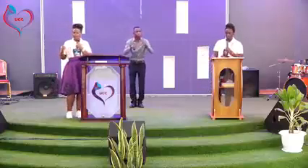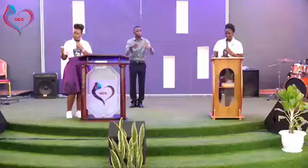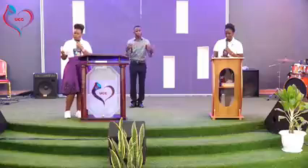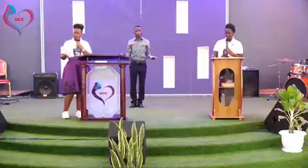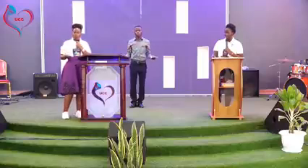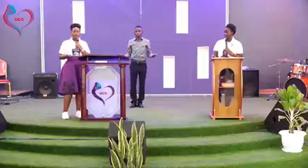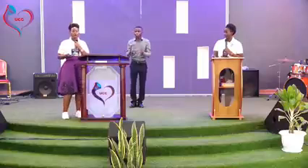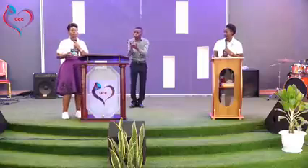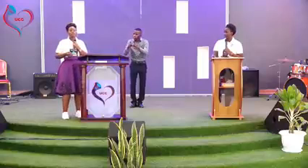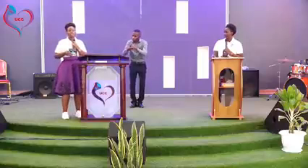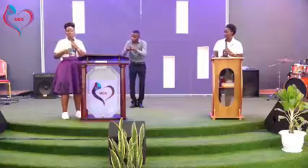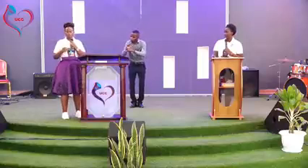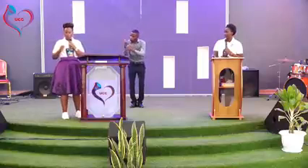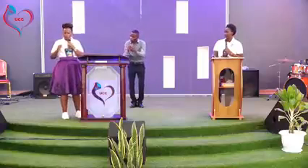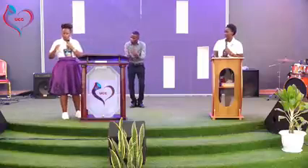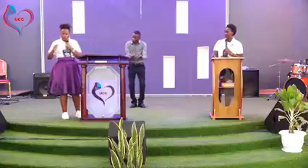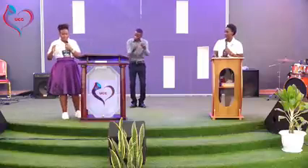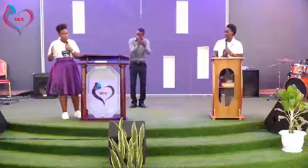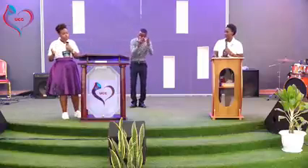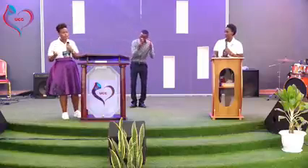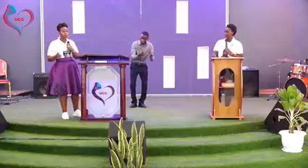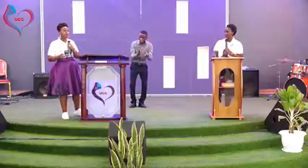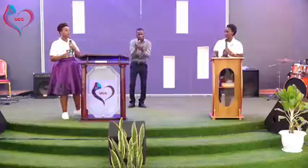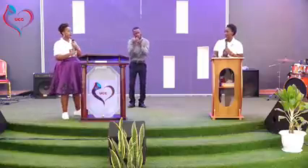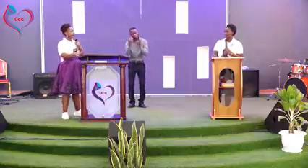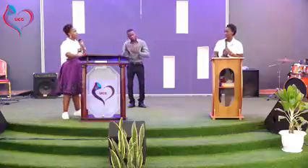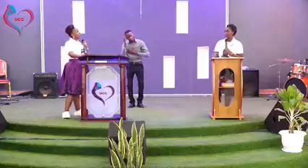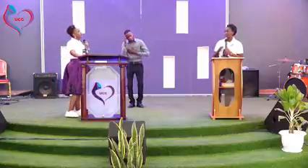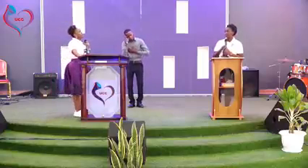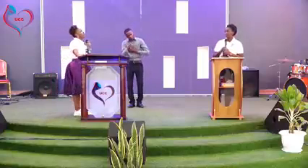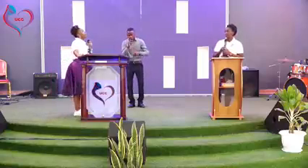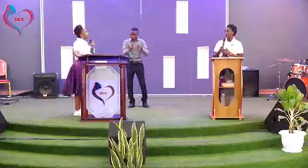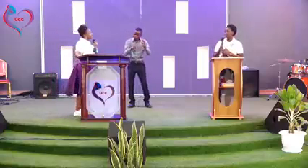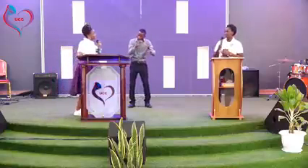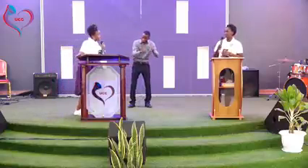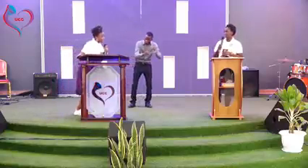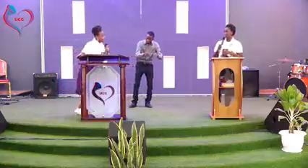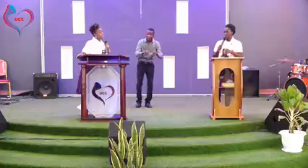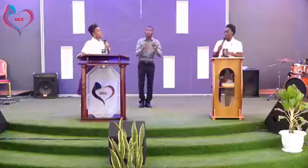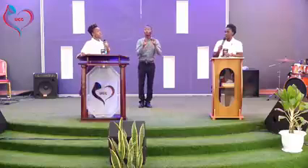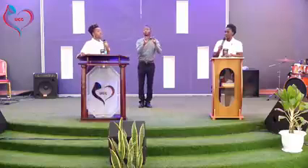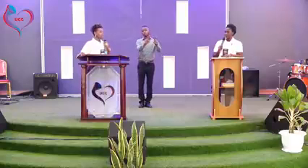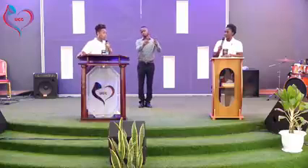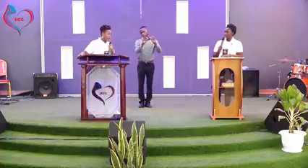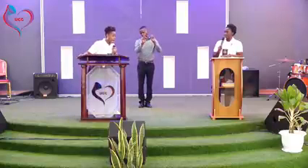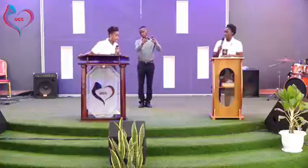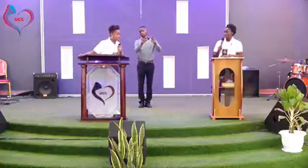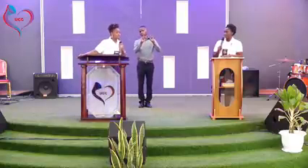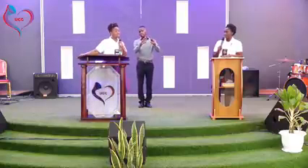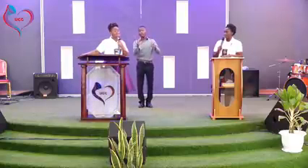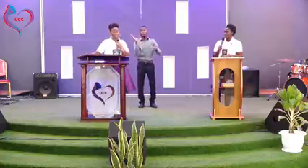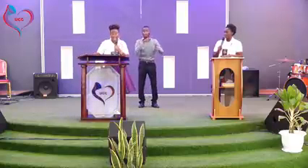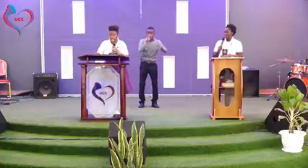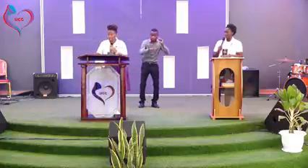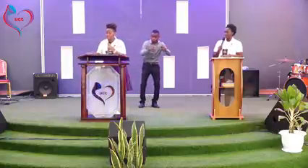tusana okuba kolera kino, you know, abantu bano bawayo. Okay, it is not bad